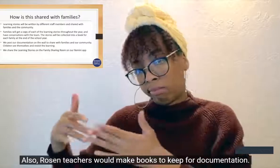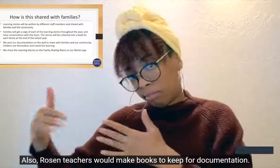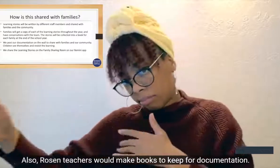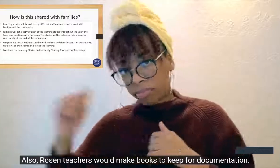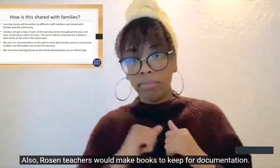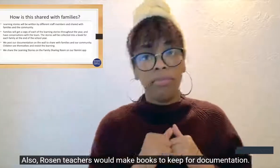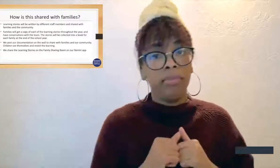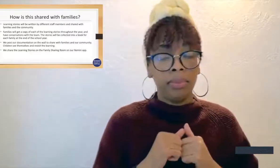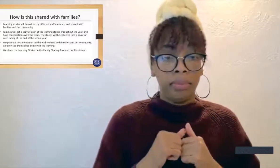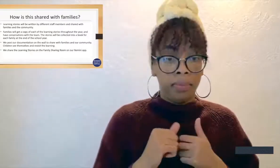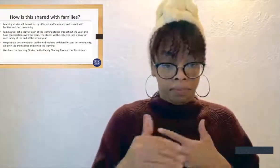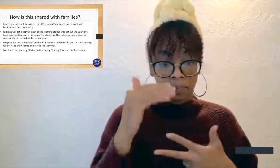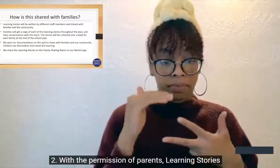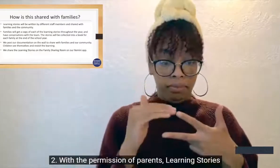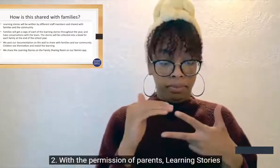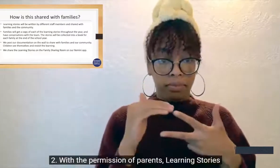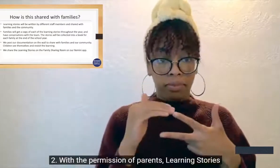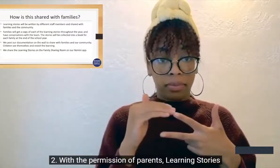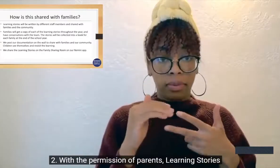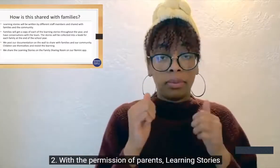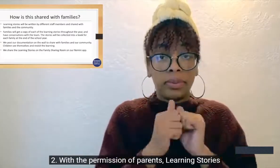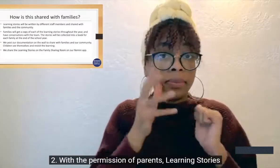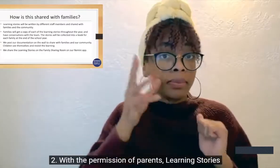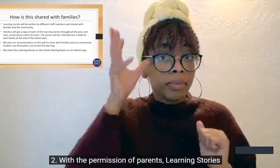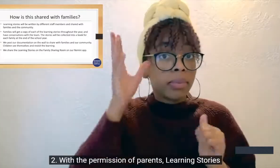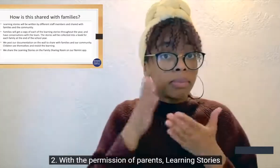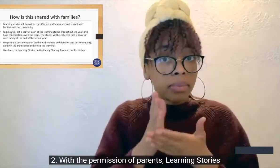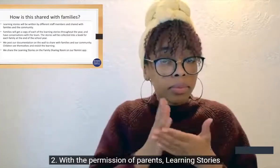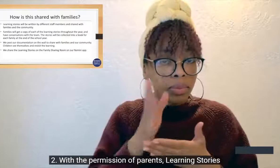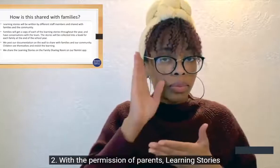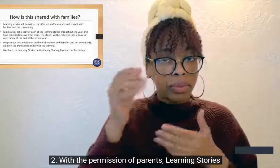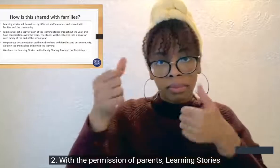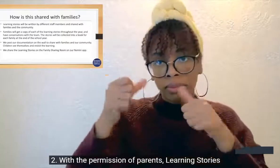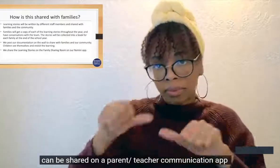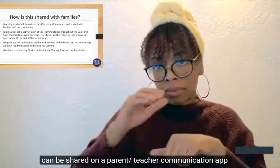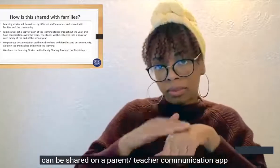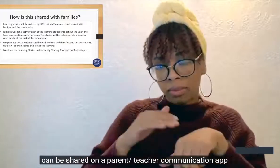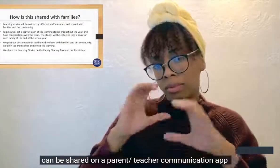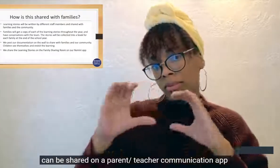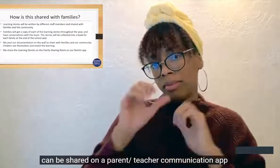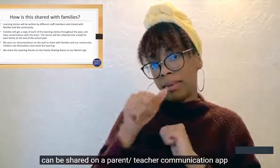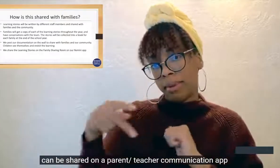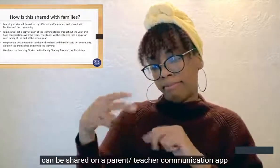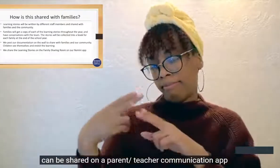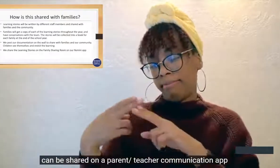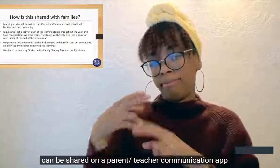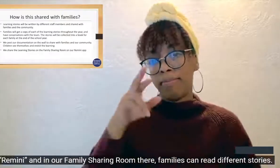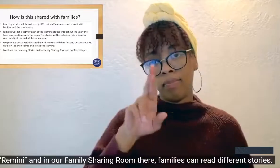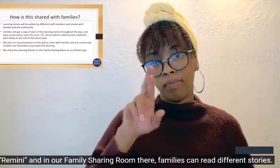own documentation purpose and for our analysis purposes. Now, with the permission of parents, the learning stories can be